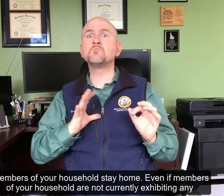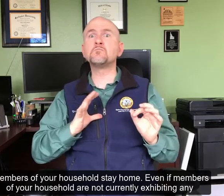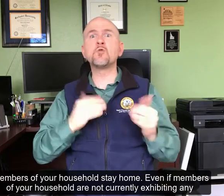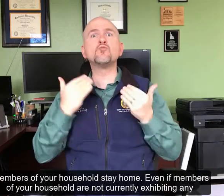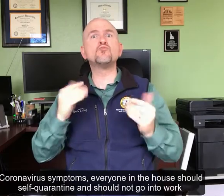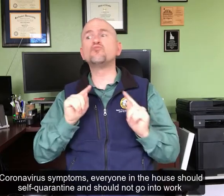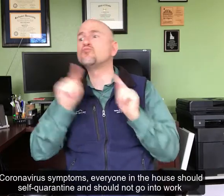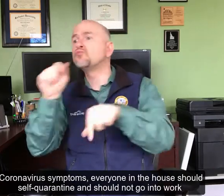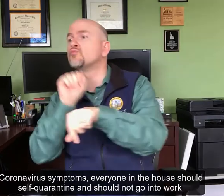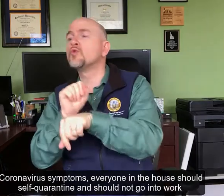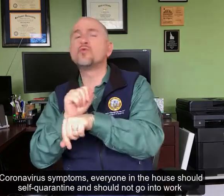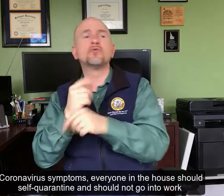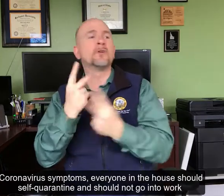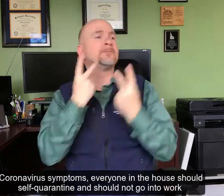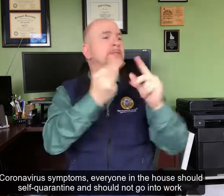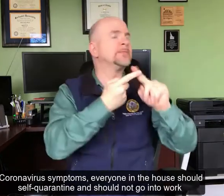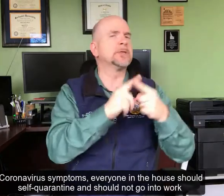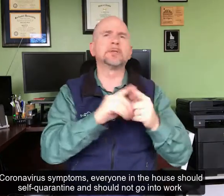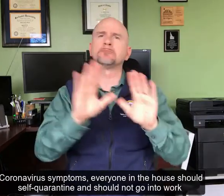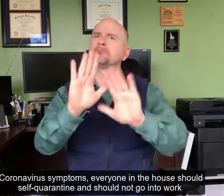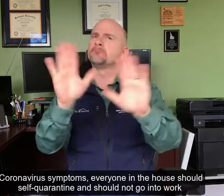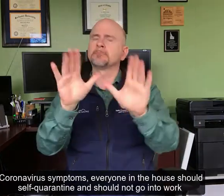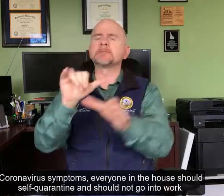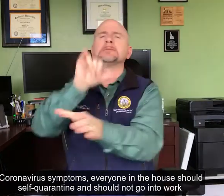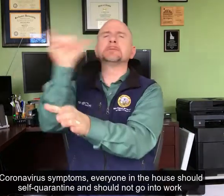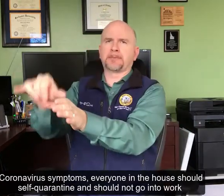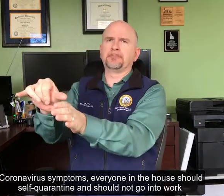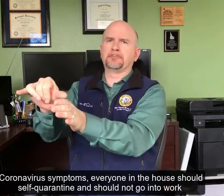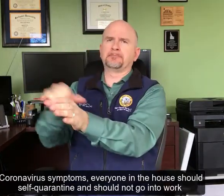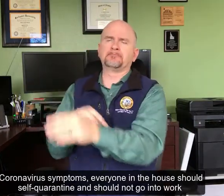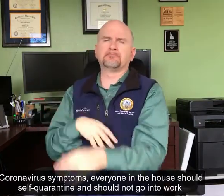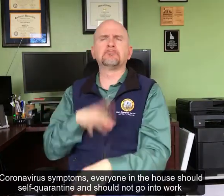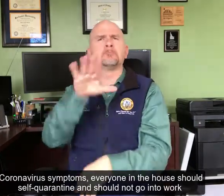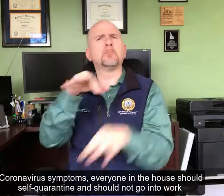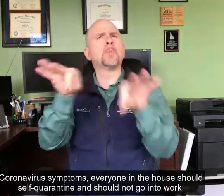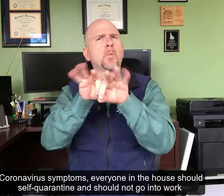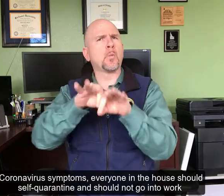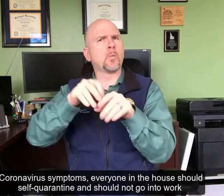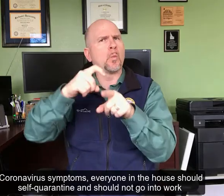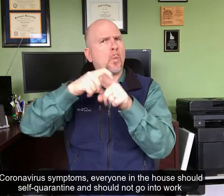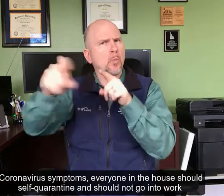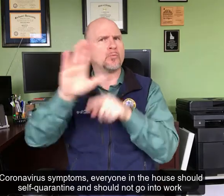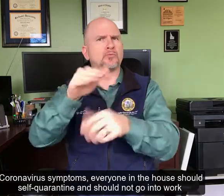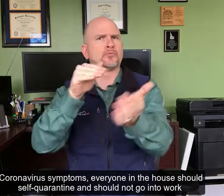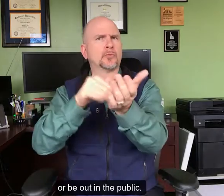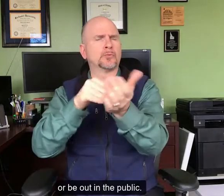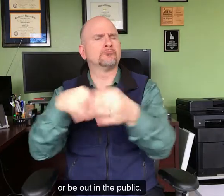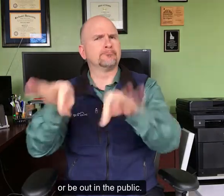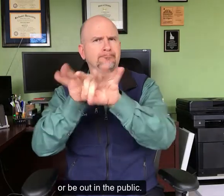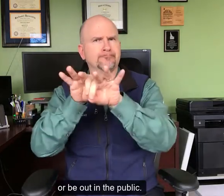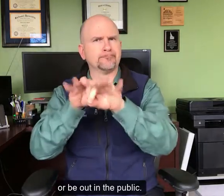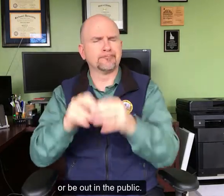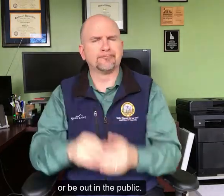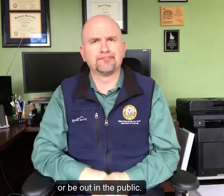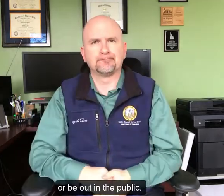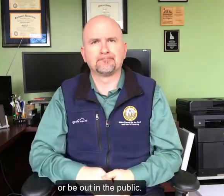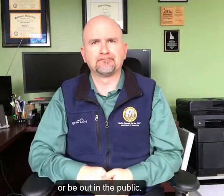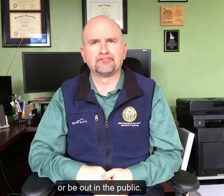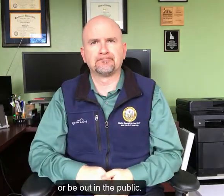any coronavirus symptoms, everyone in the house should self-quarantine and should not go into work or be out in the public.